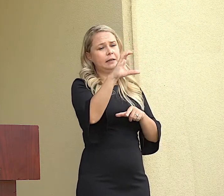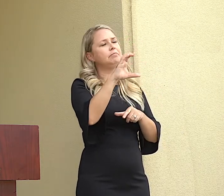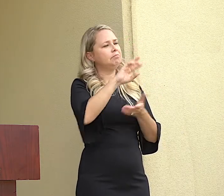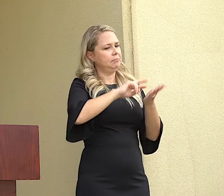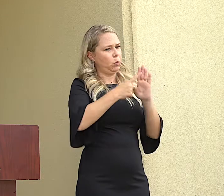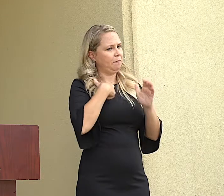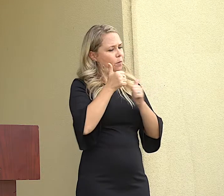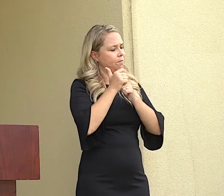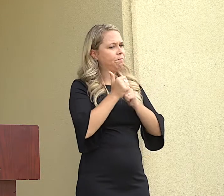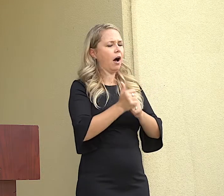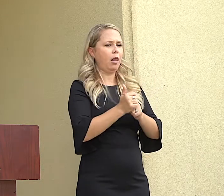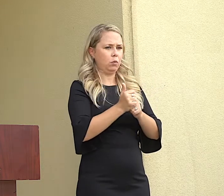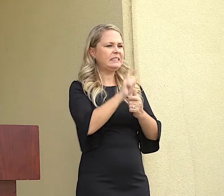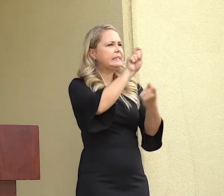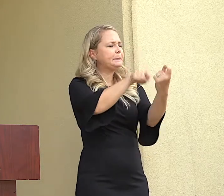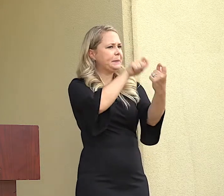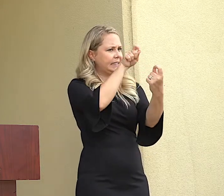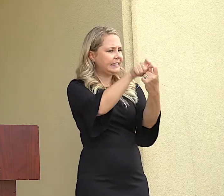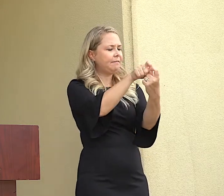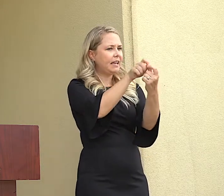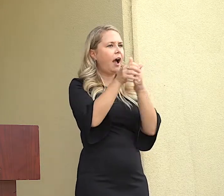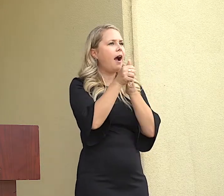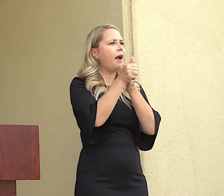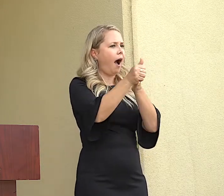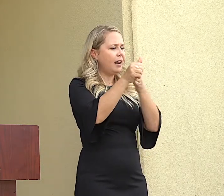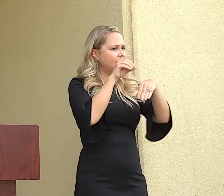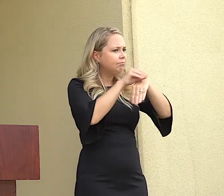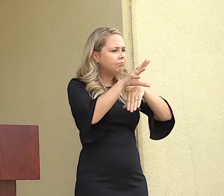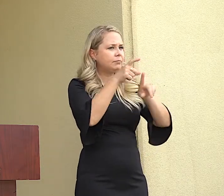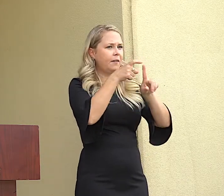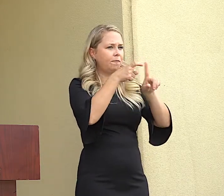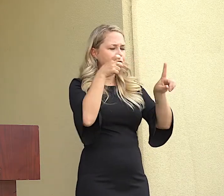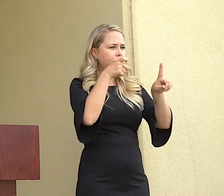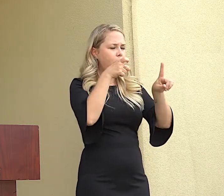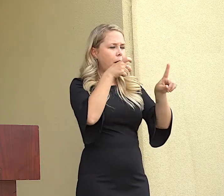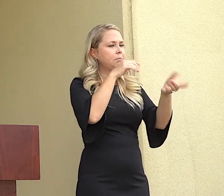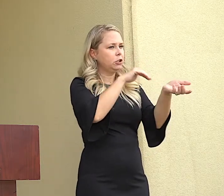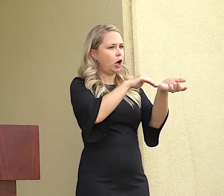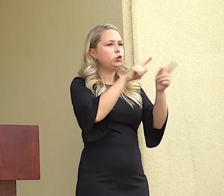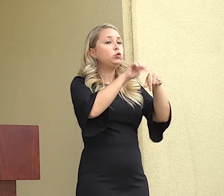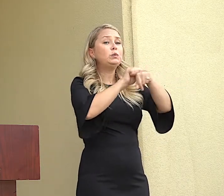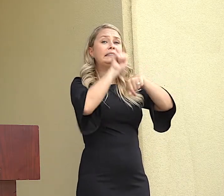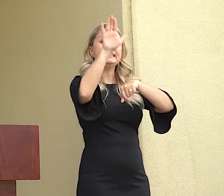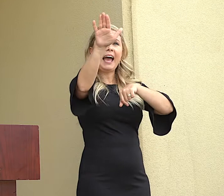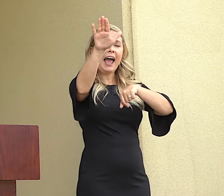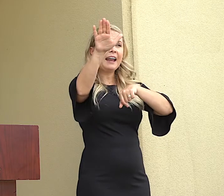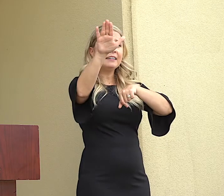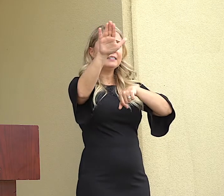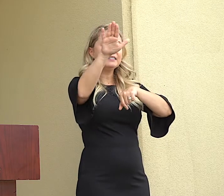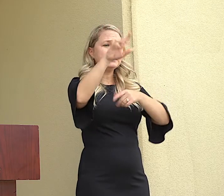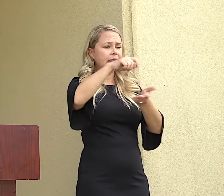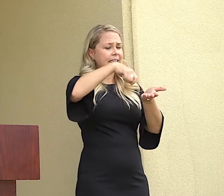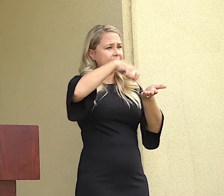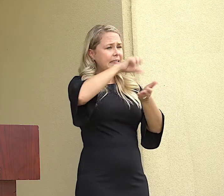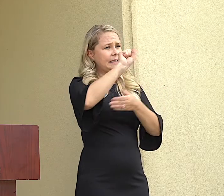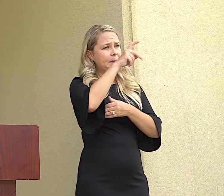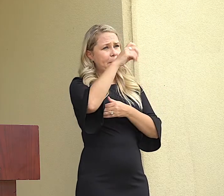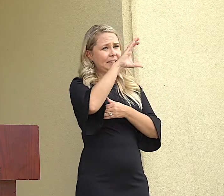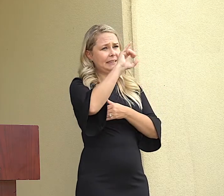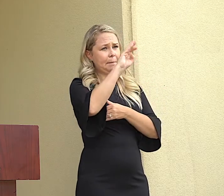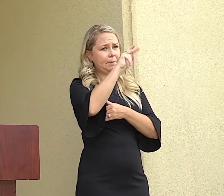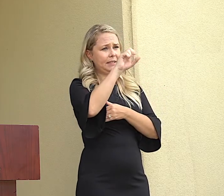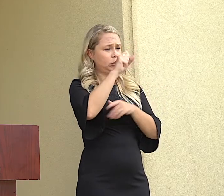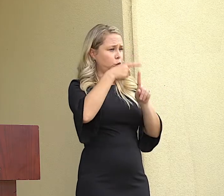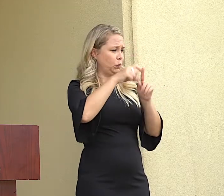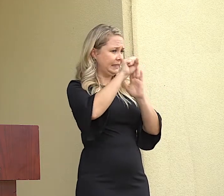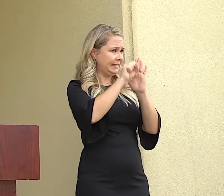follow the specific guidance that allows us to send specimens to the state lab, and that's where our specimens go this time. So would they need